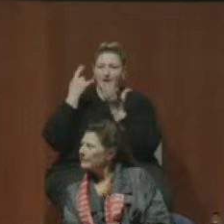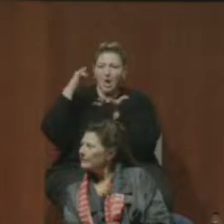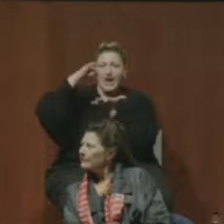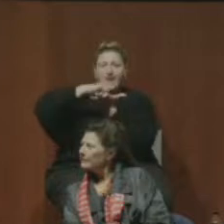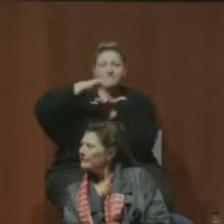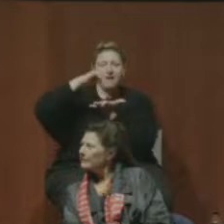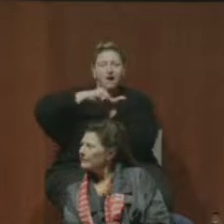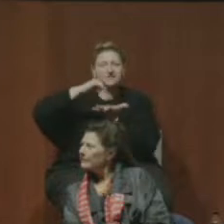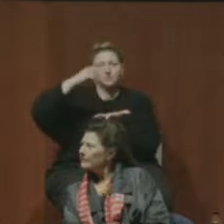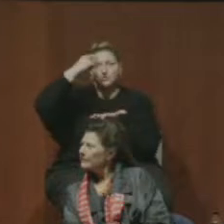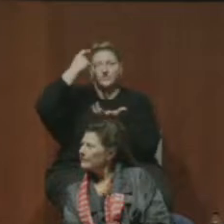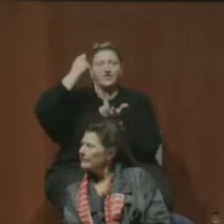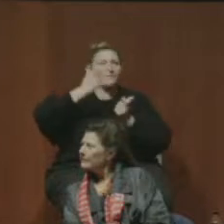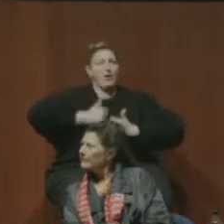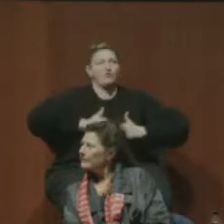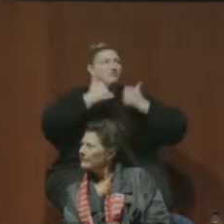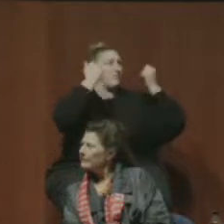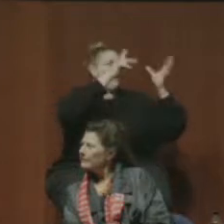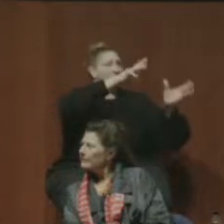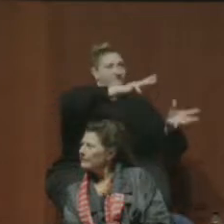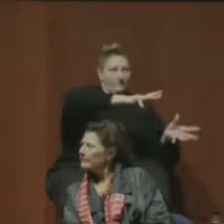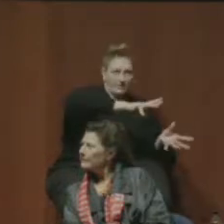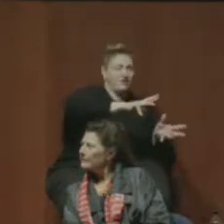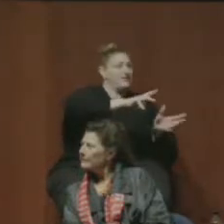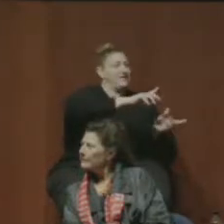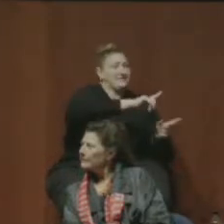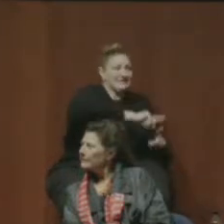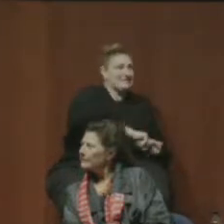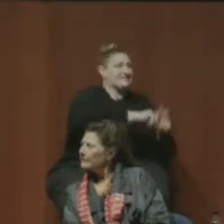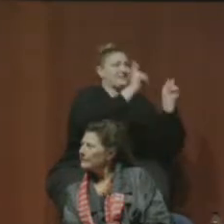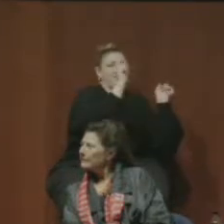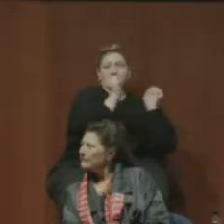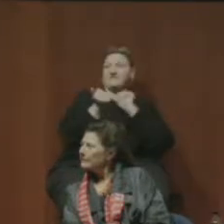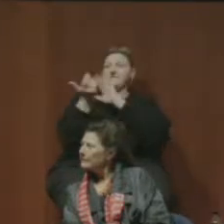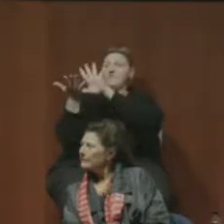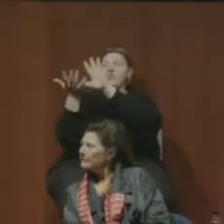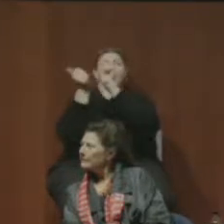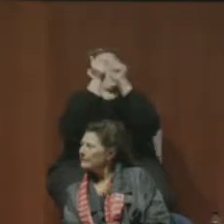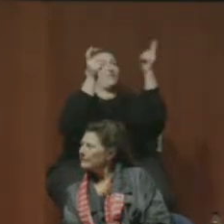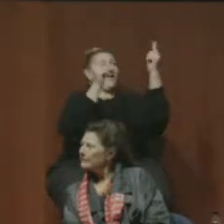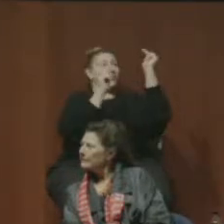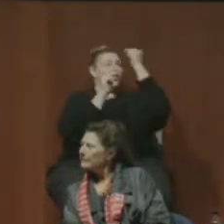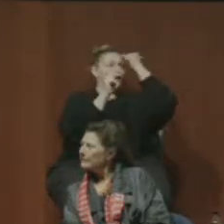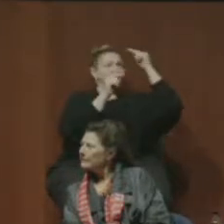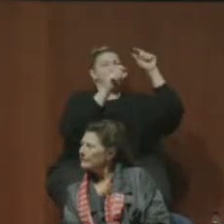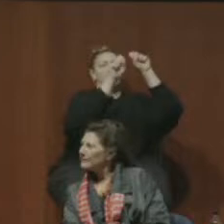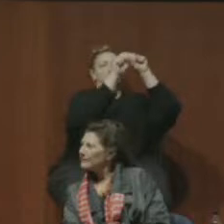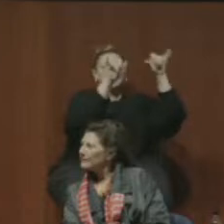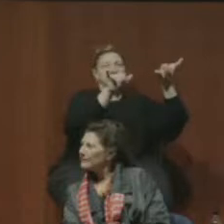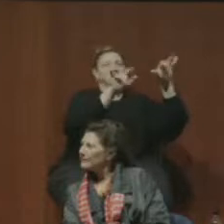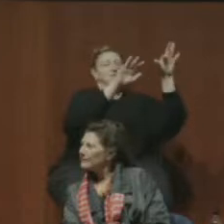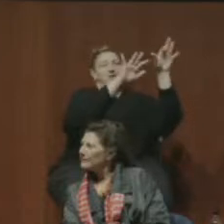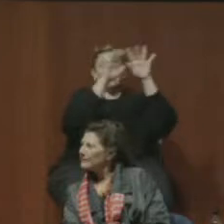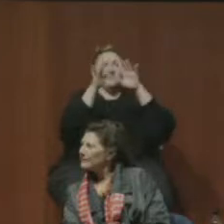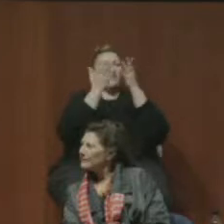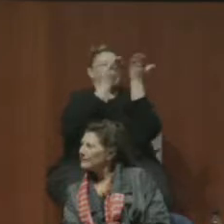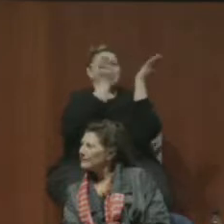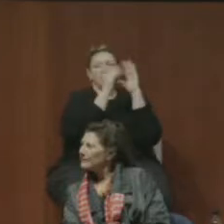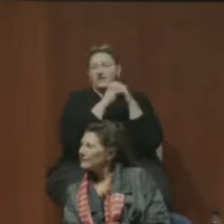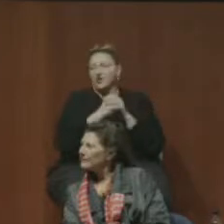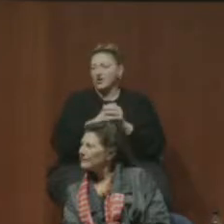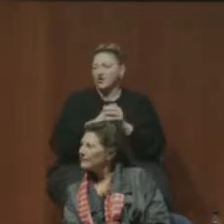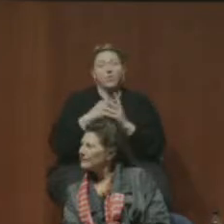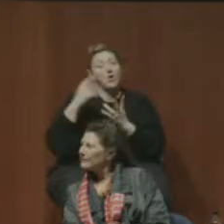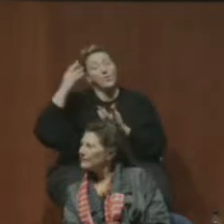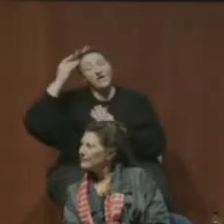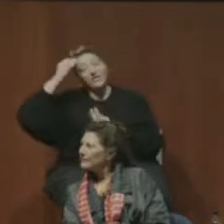imagining life otherwise without this particular mechanism that is not eternal. So what I love to think